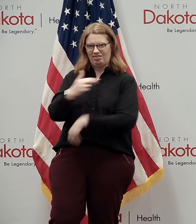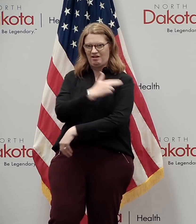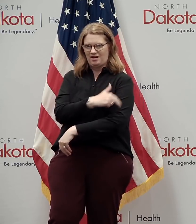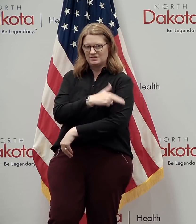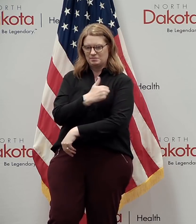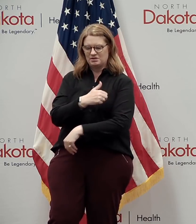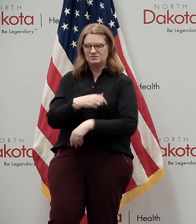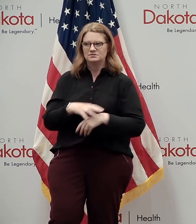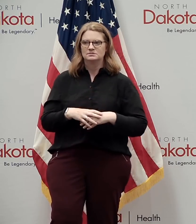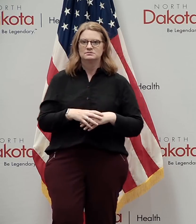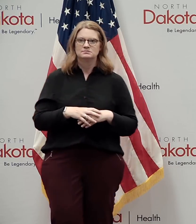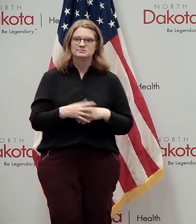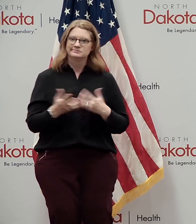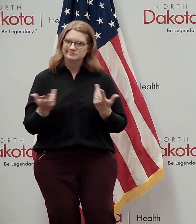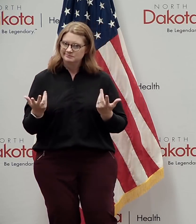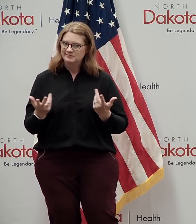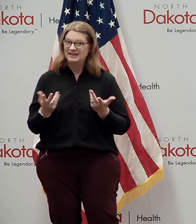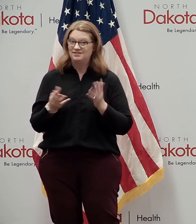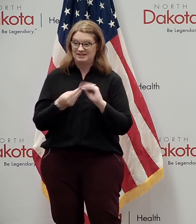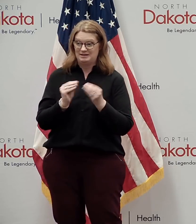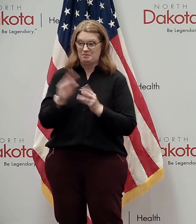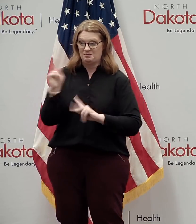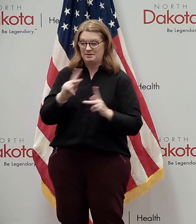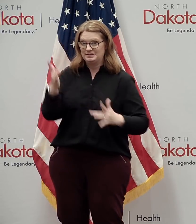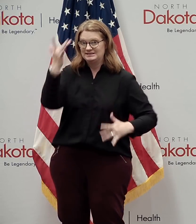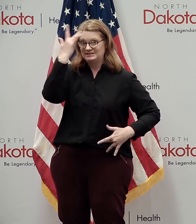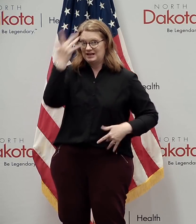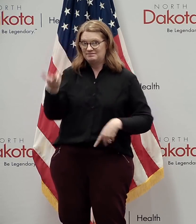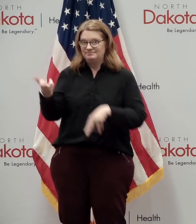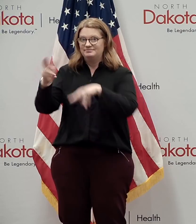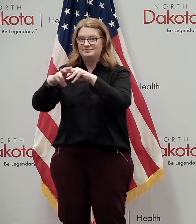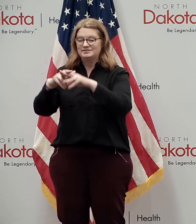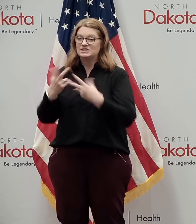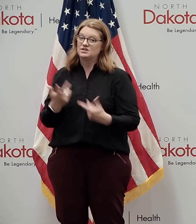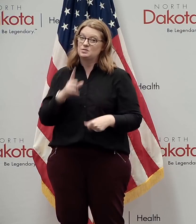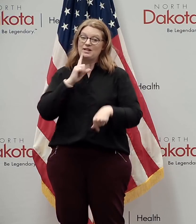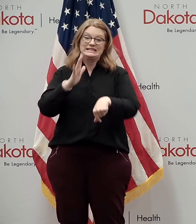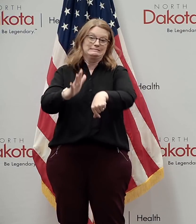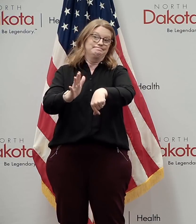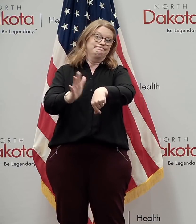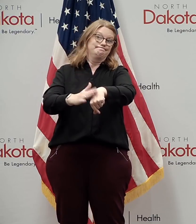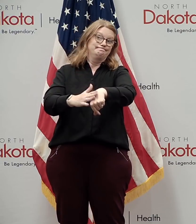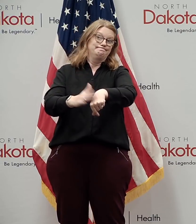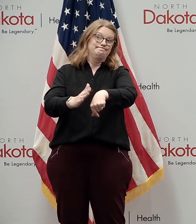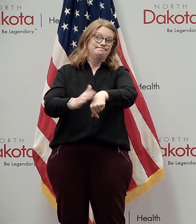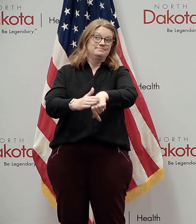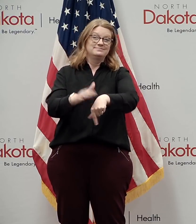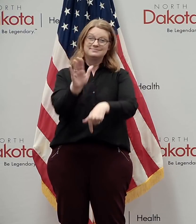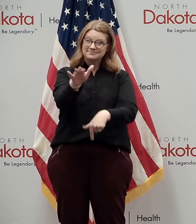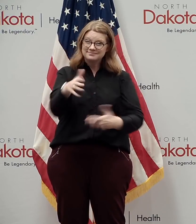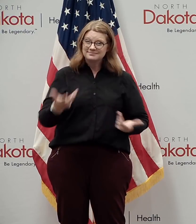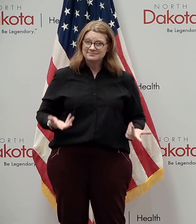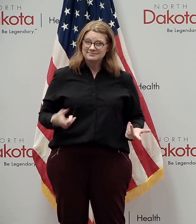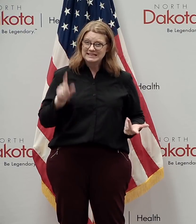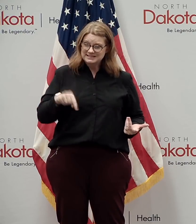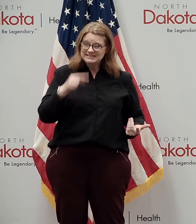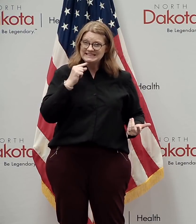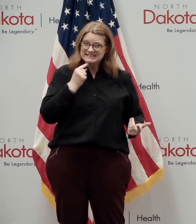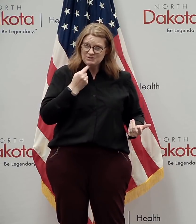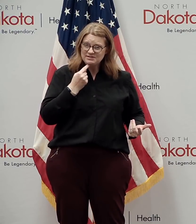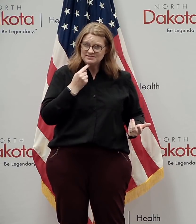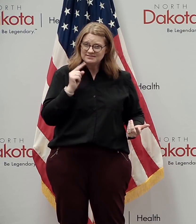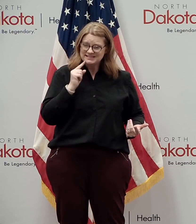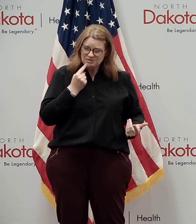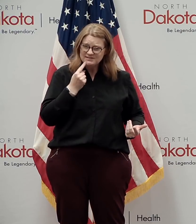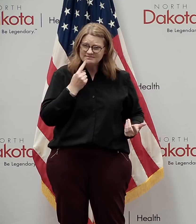an increase in the number of actives. So I think it's just a good, early warning sign for North Dakotans to say we've got to take this thing seriously, that it's still